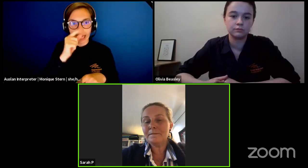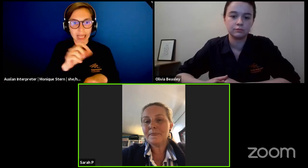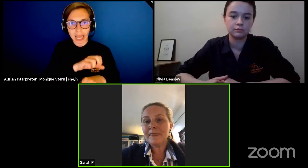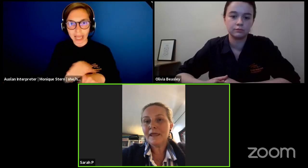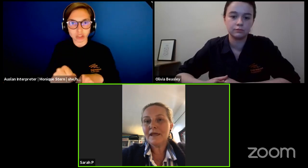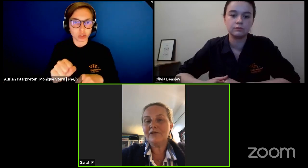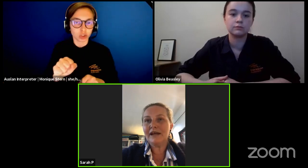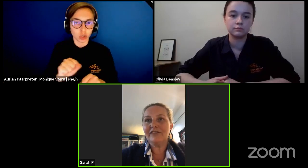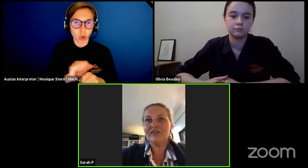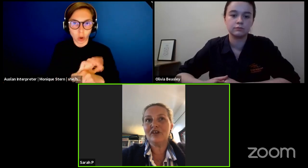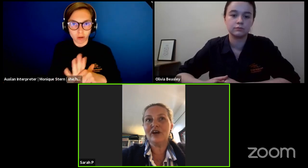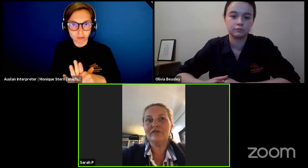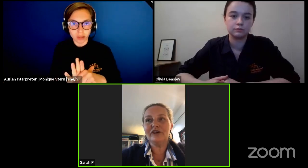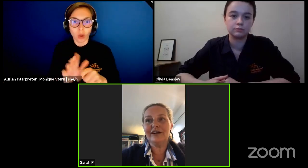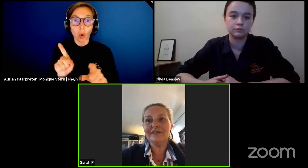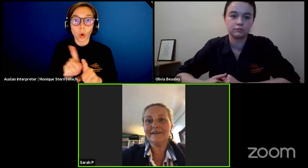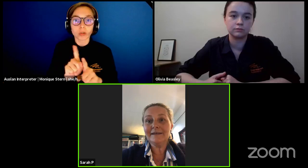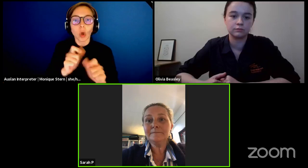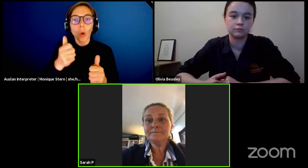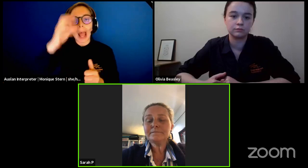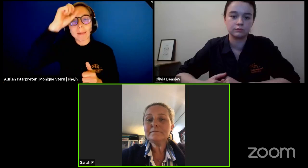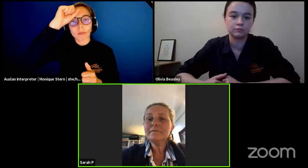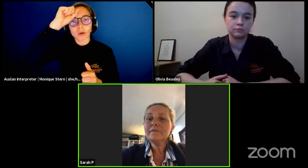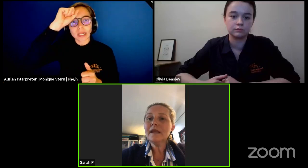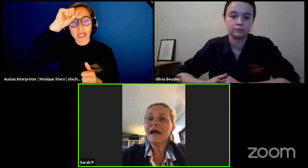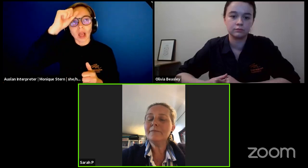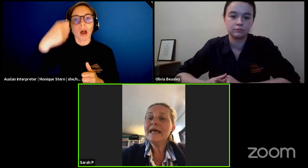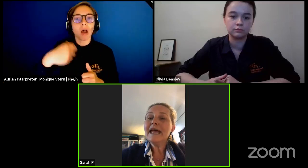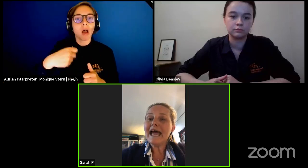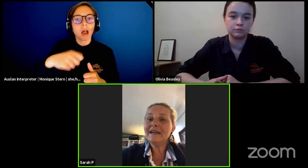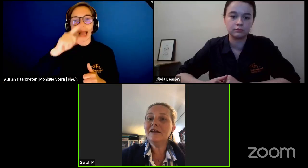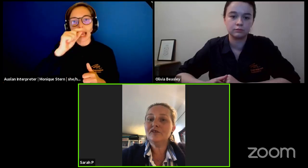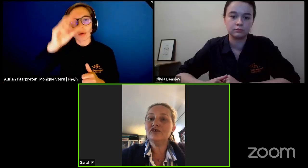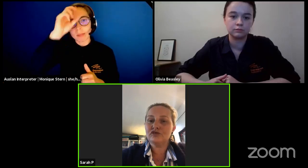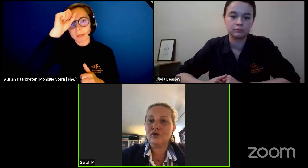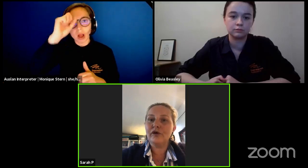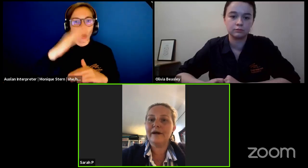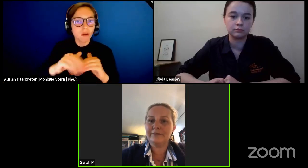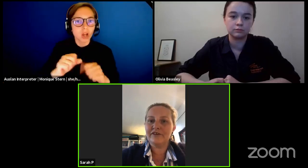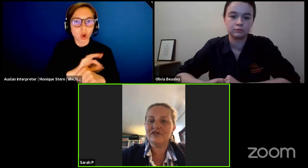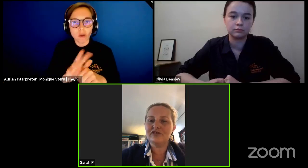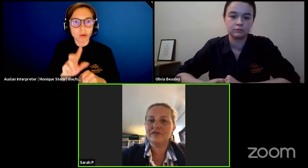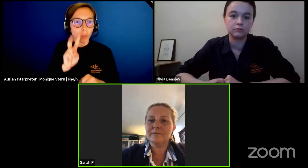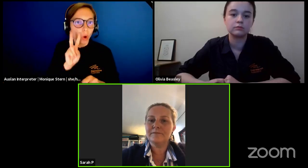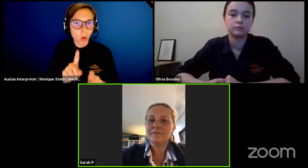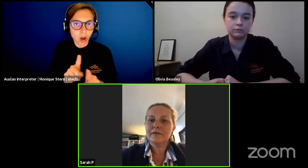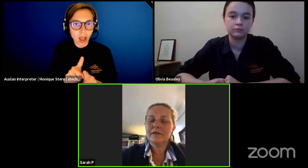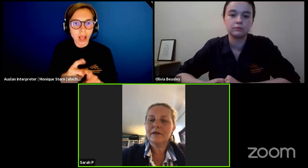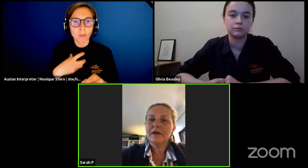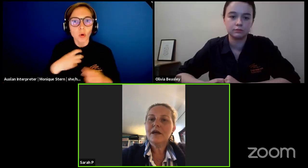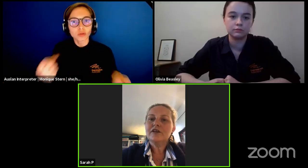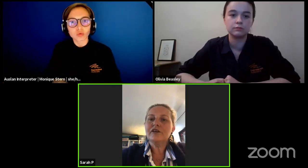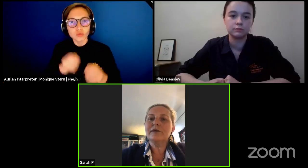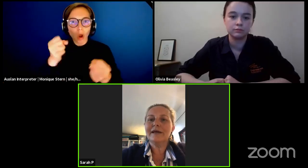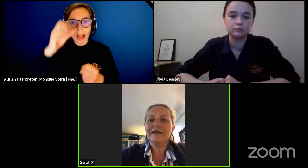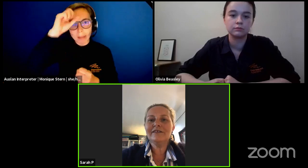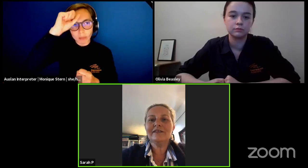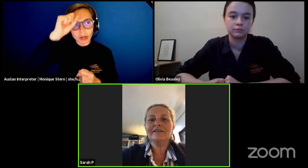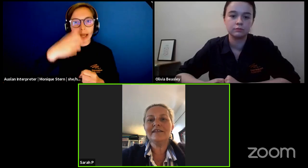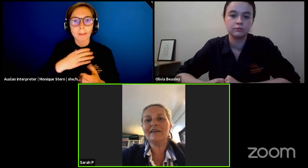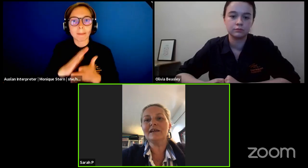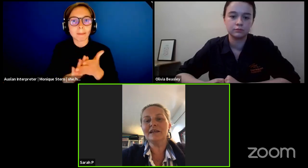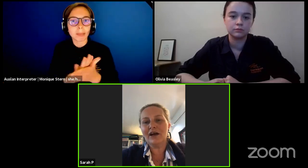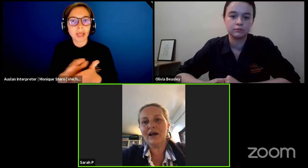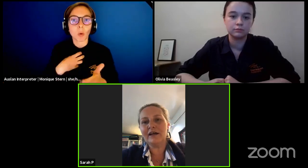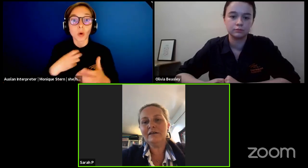memory in regards to COVID-19 and gives it stronger protection. So it means